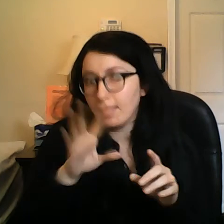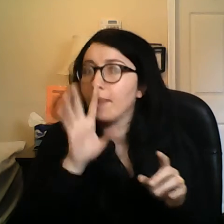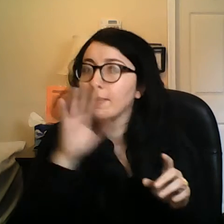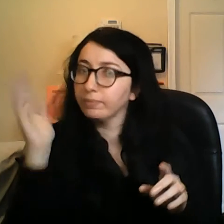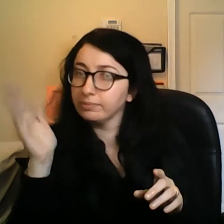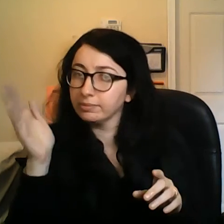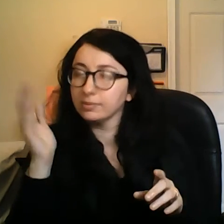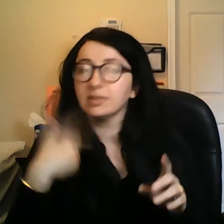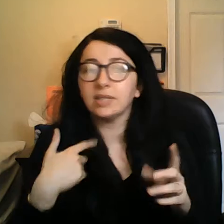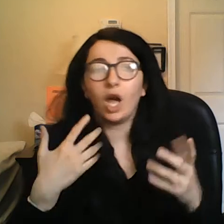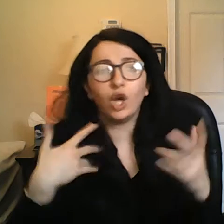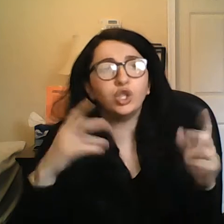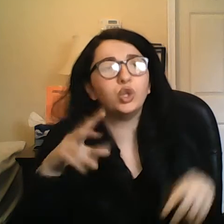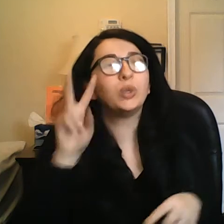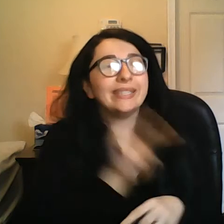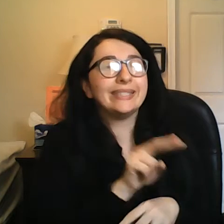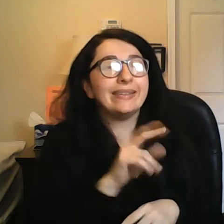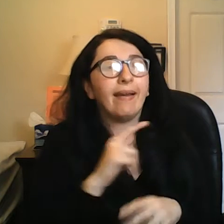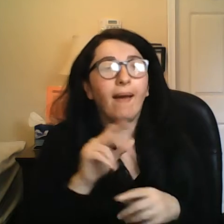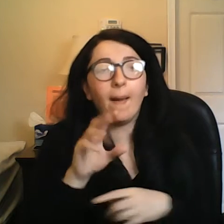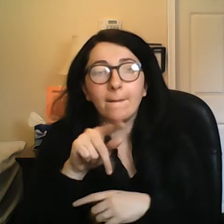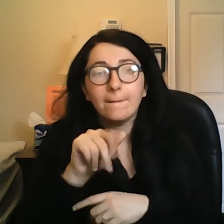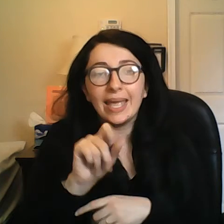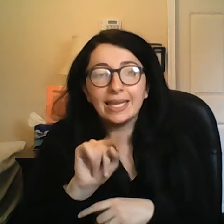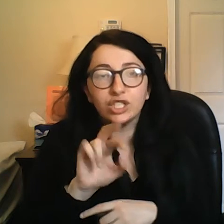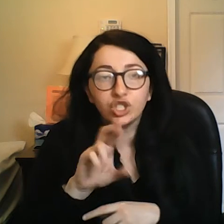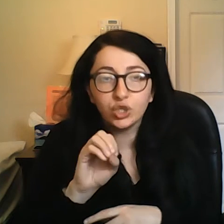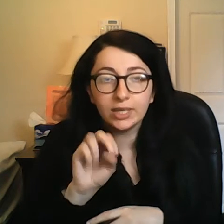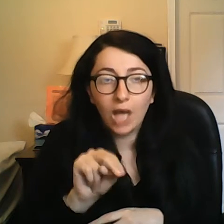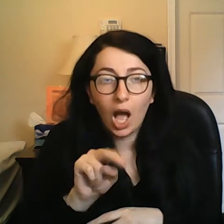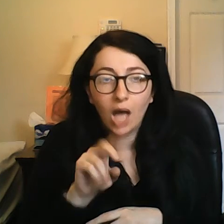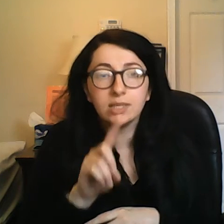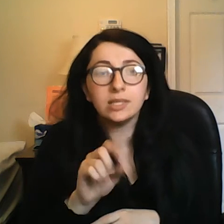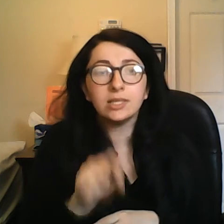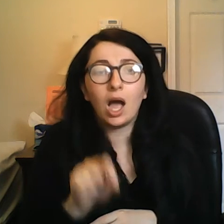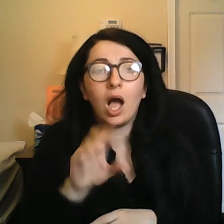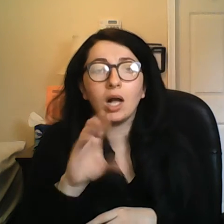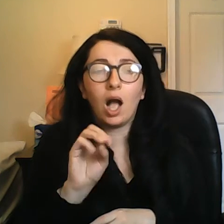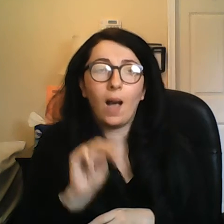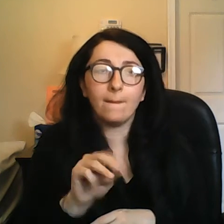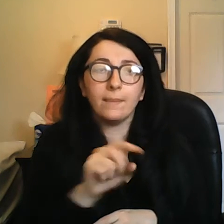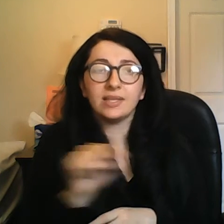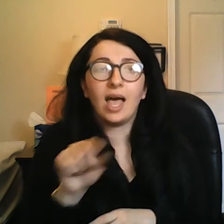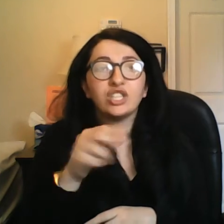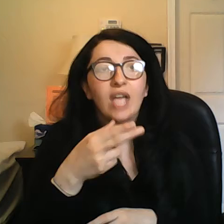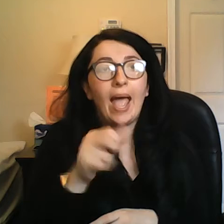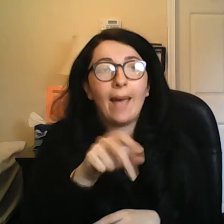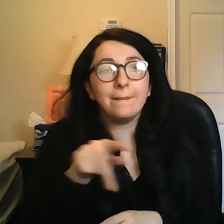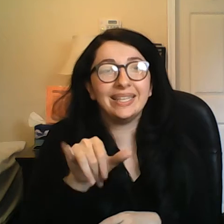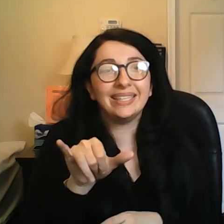that out at patreon.com/happyartist. And until next time, have a great day. Bye!